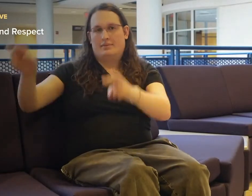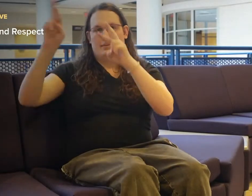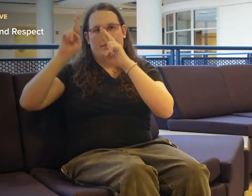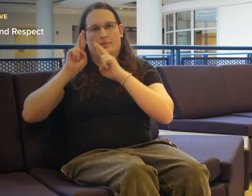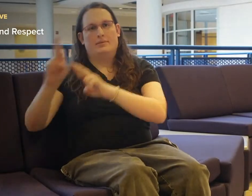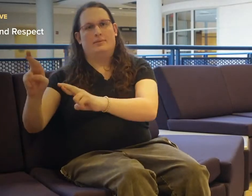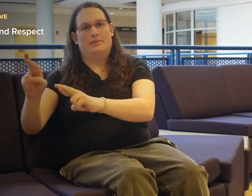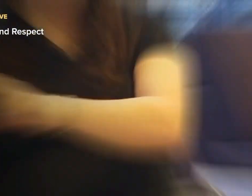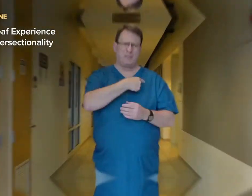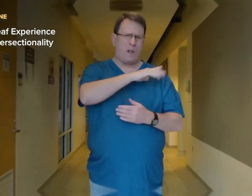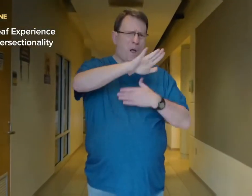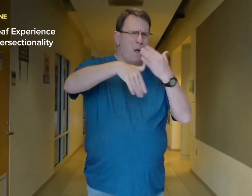and respect.